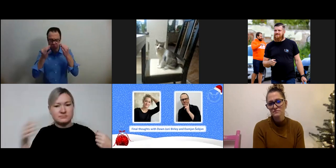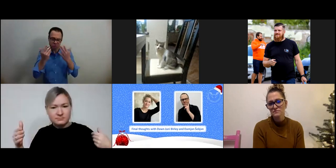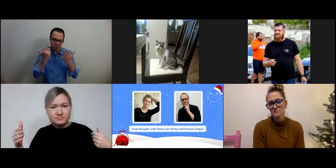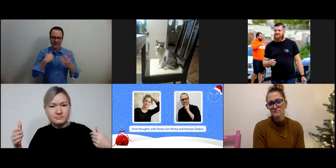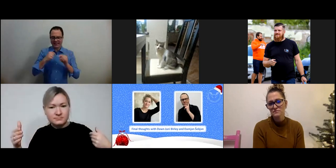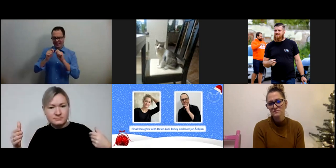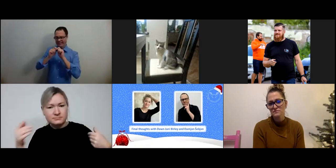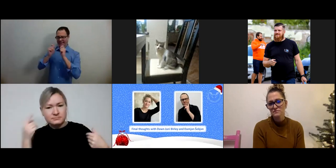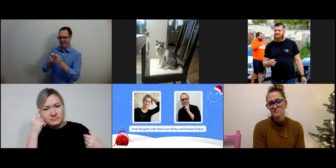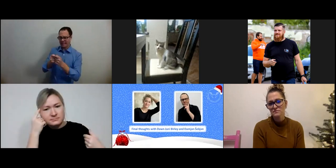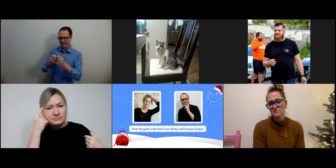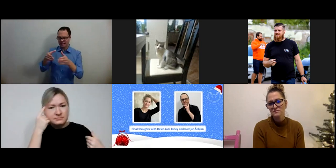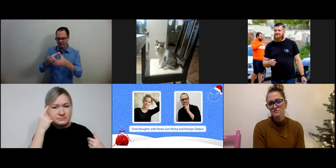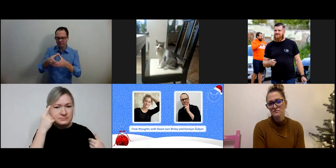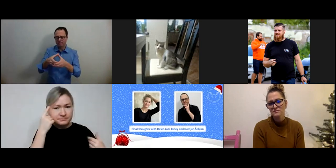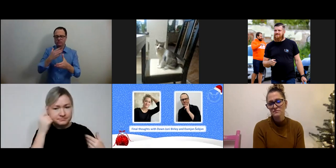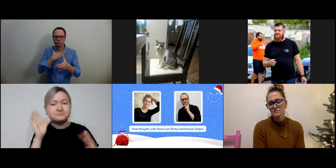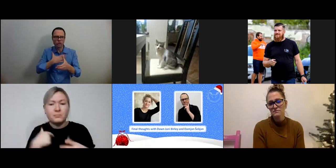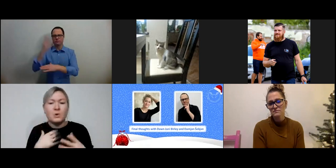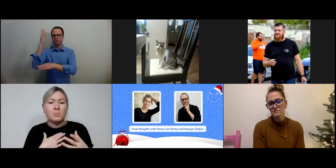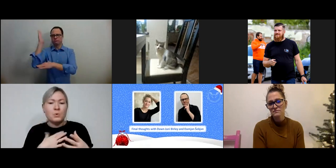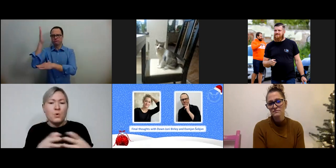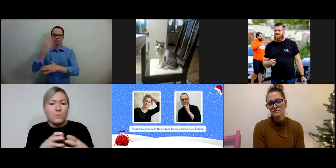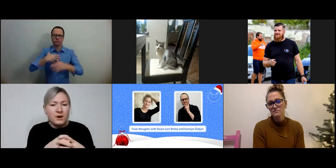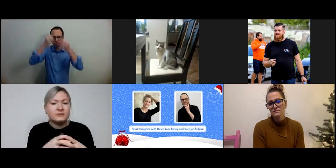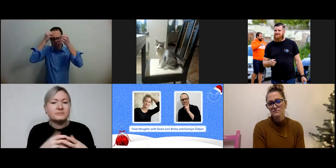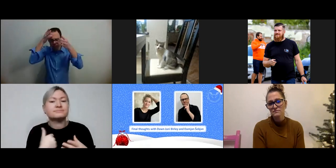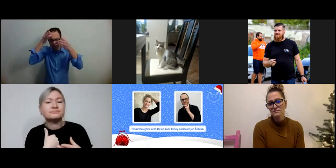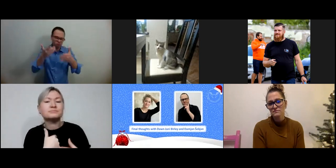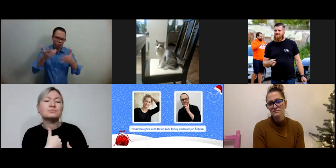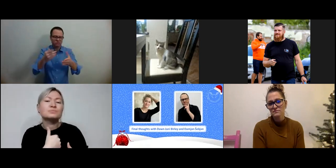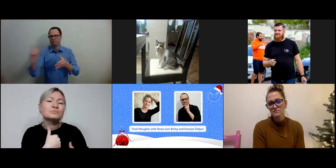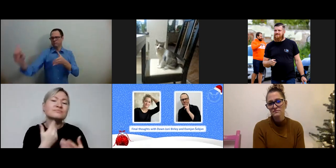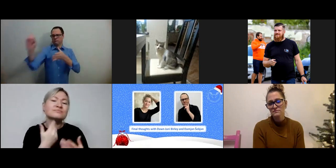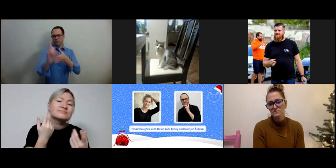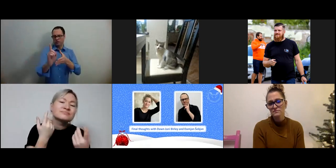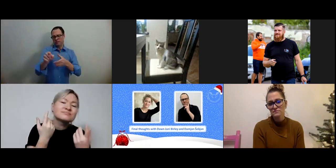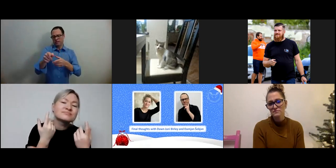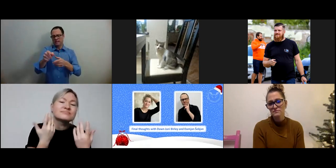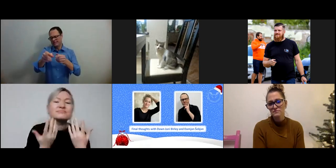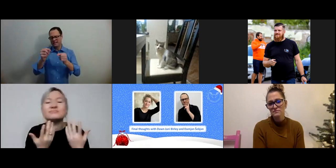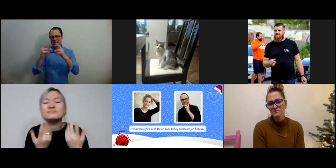I'm in Russia now, and Russia went in lockdown after Slovenia.